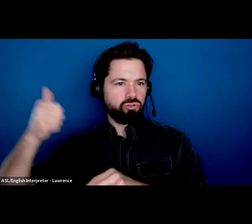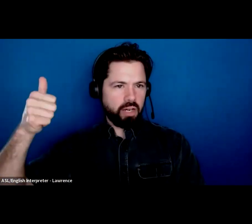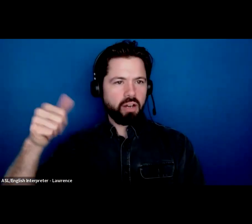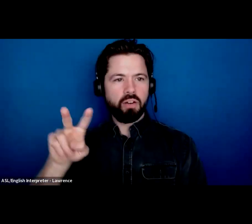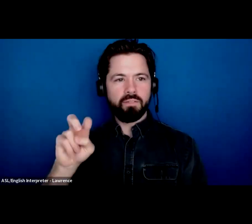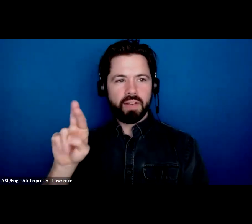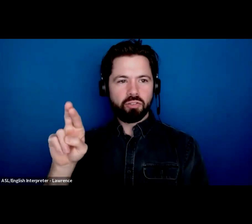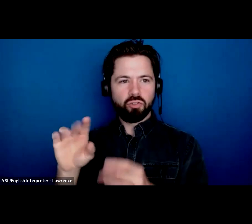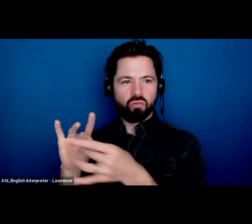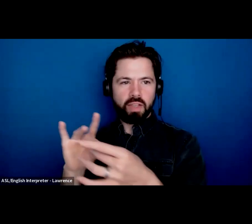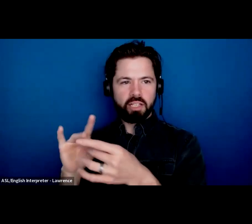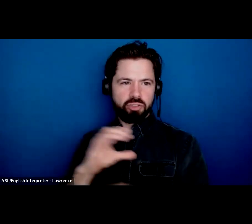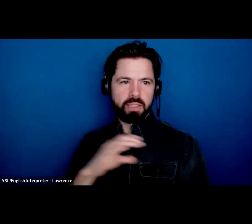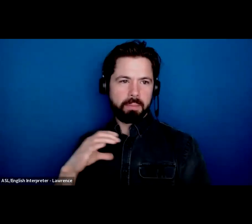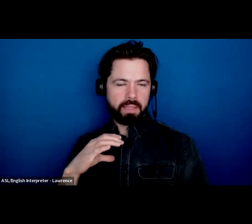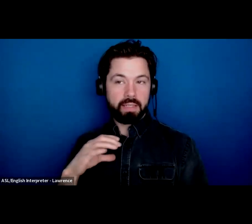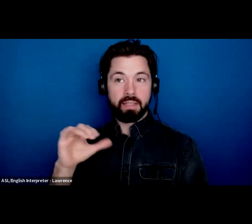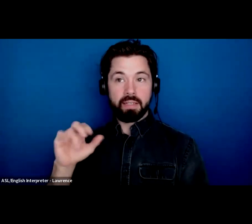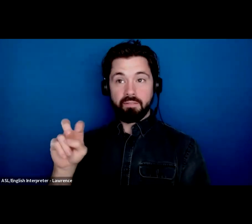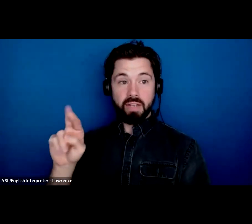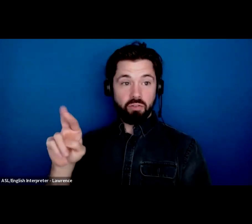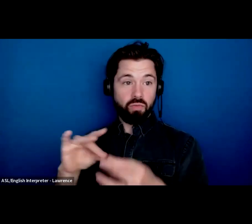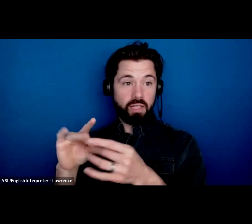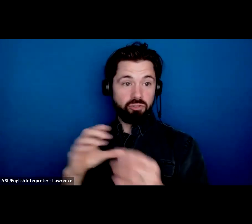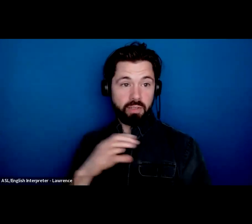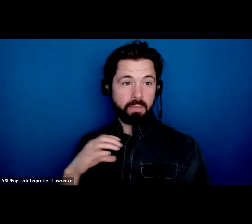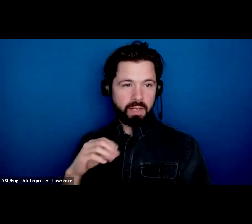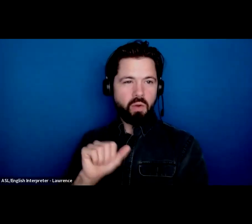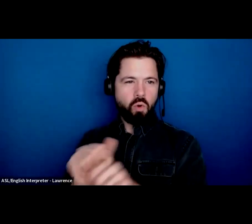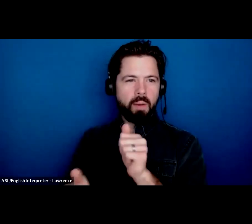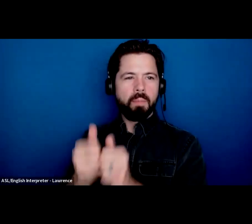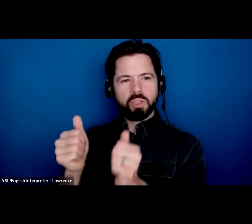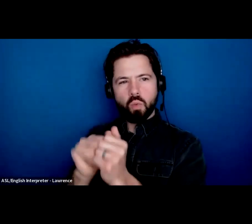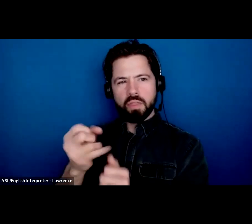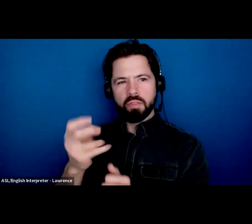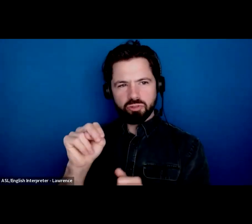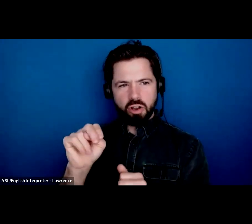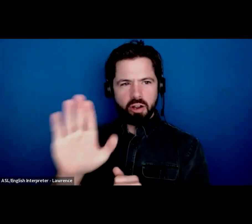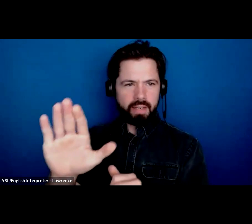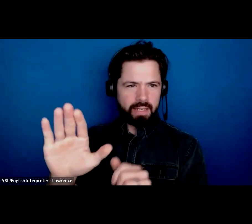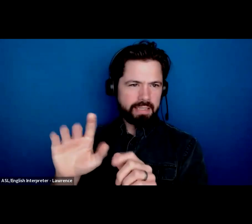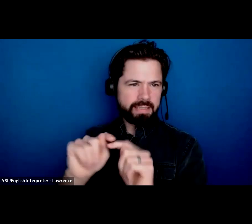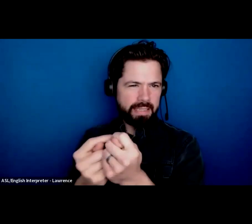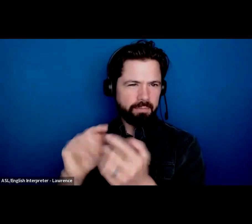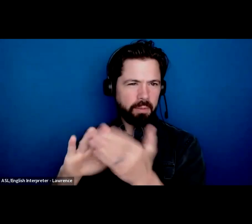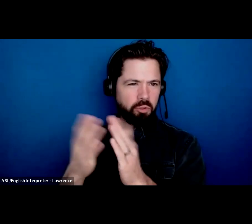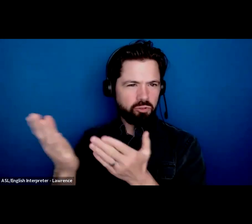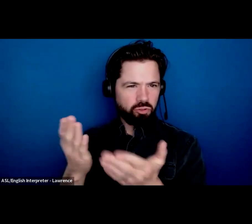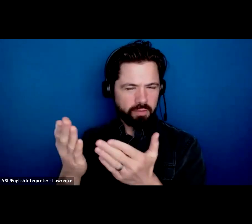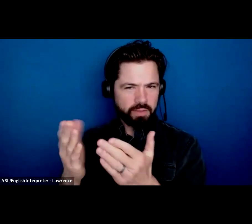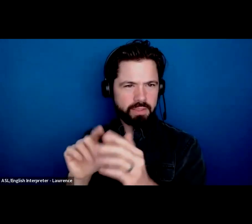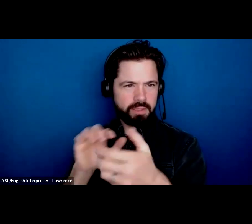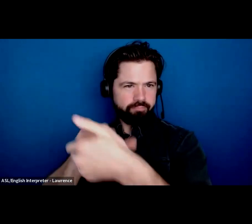committee. Vendor Relations Committee works with mostly John and his team in Community Services, but we've also worked